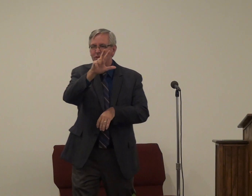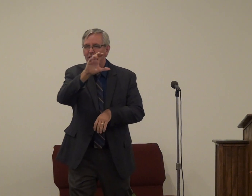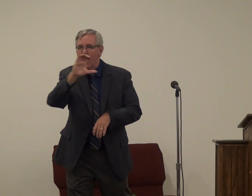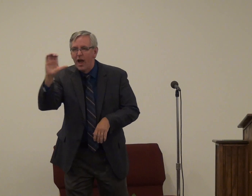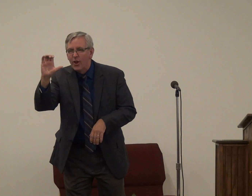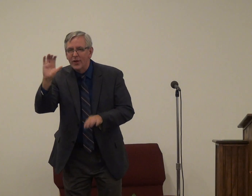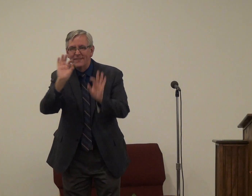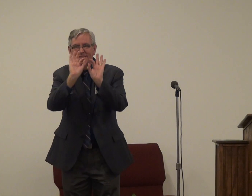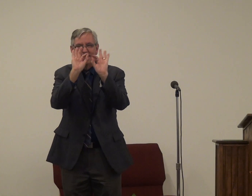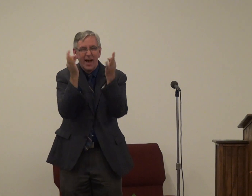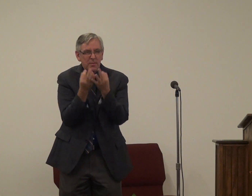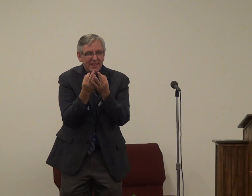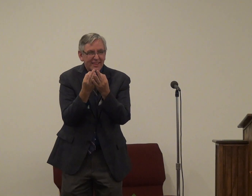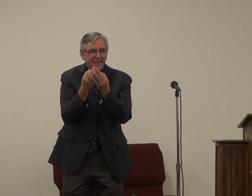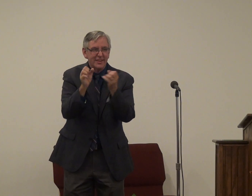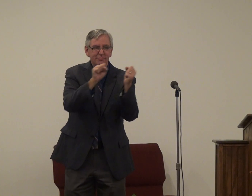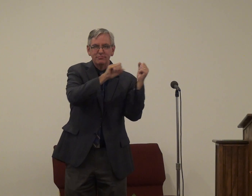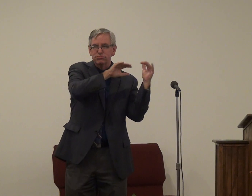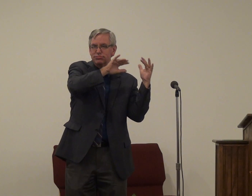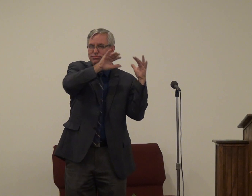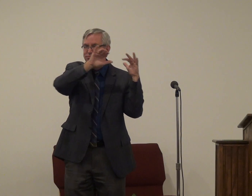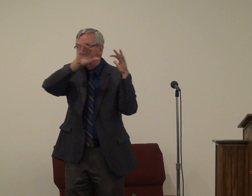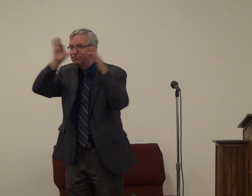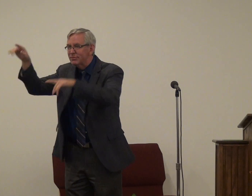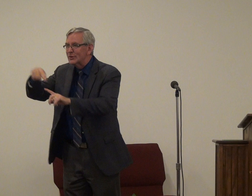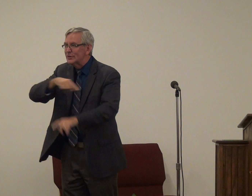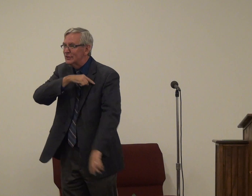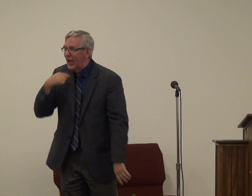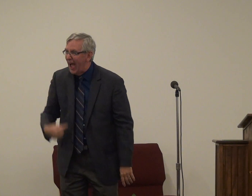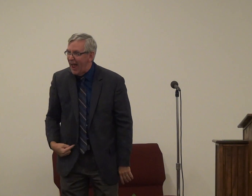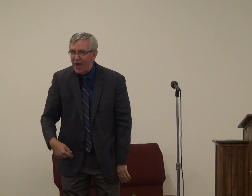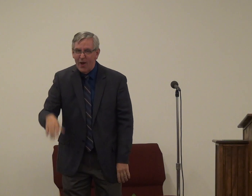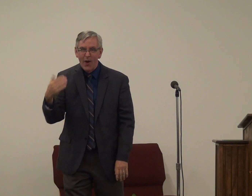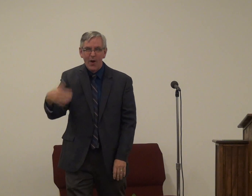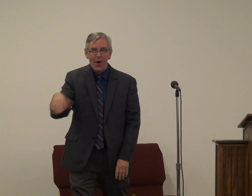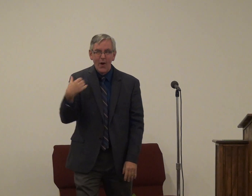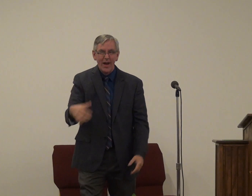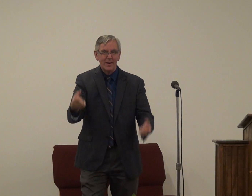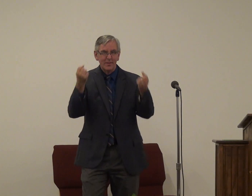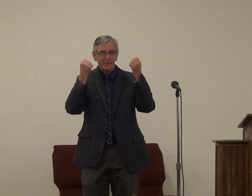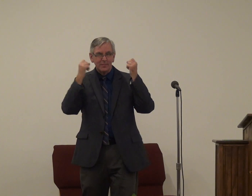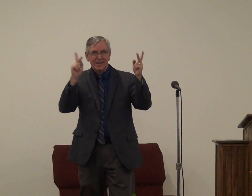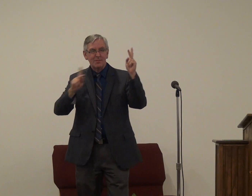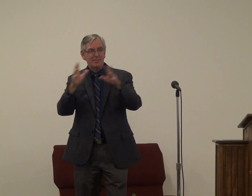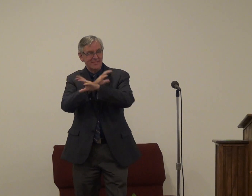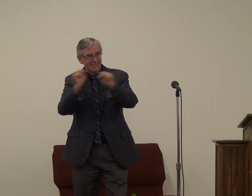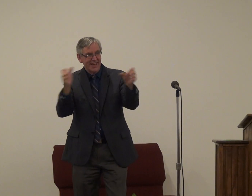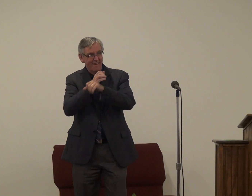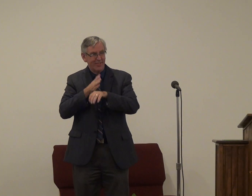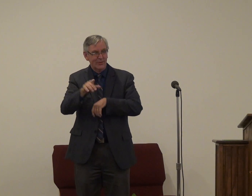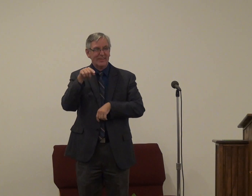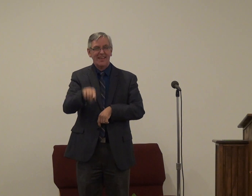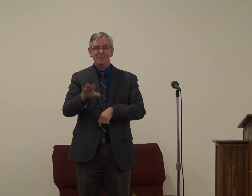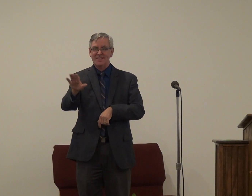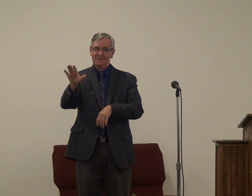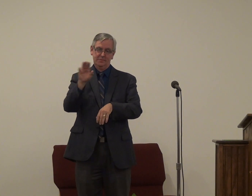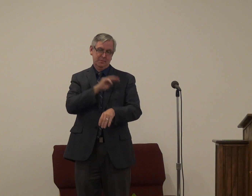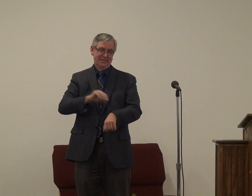over 300 families to pour into the land of China. And through him, many